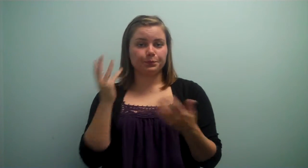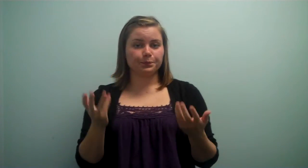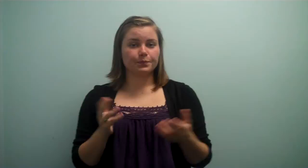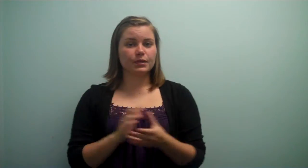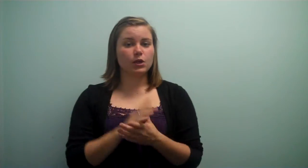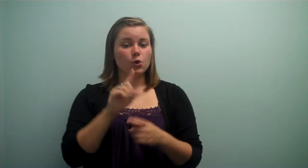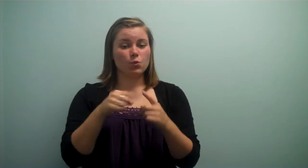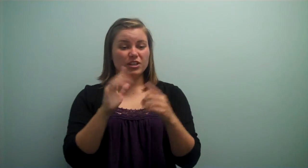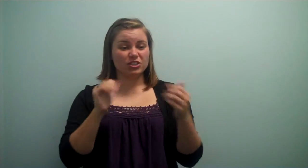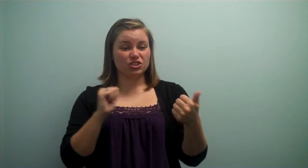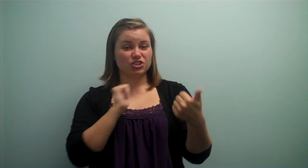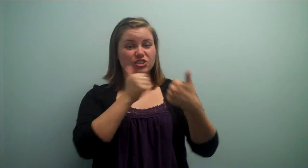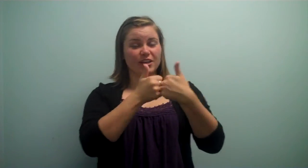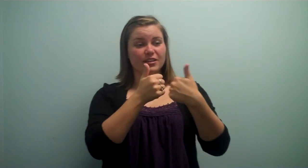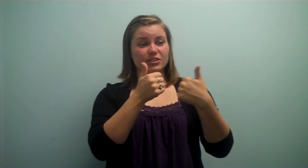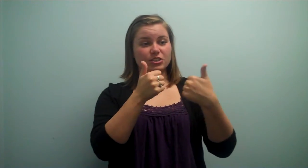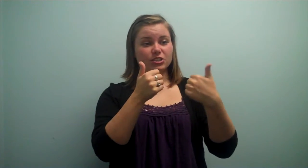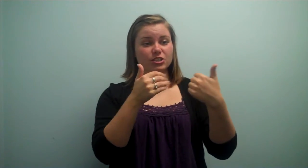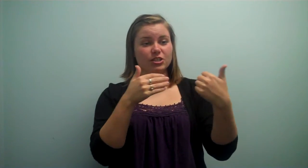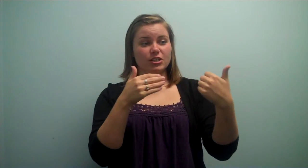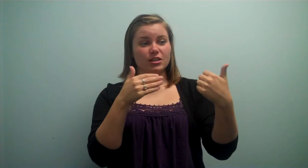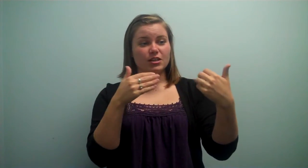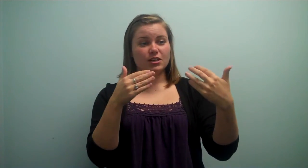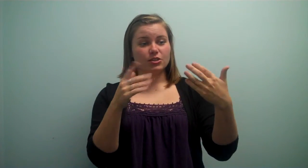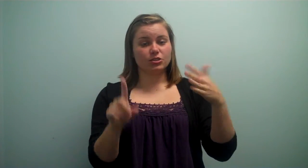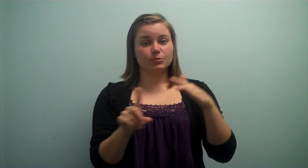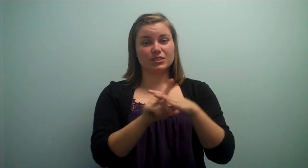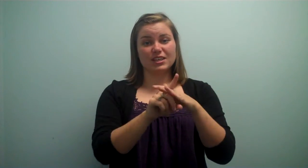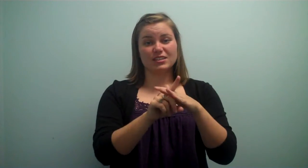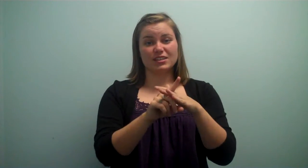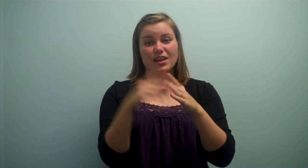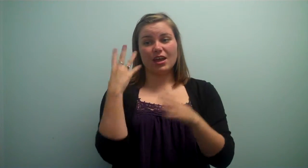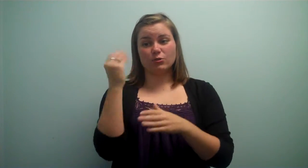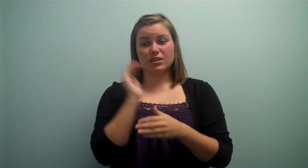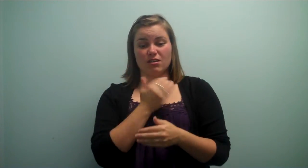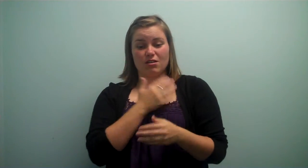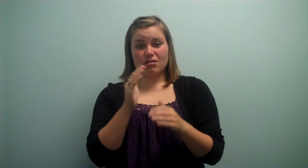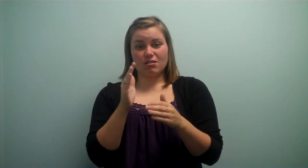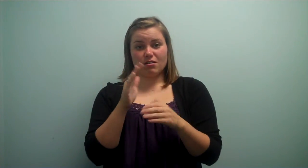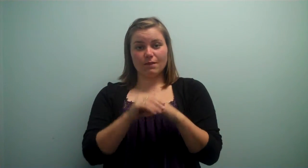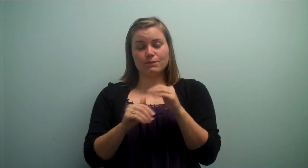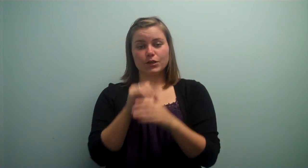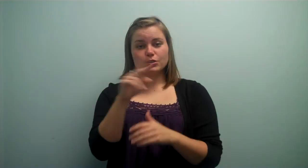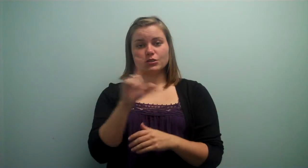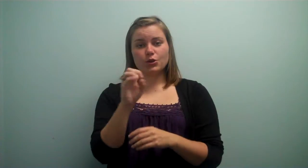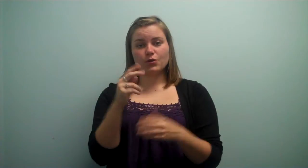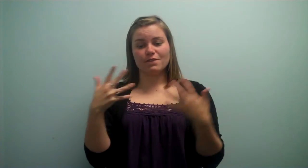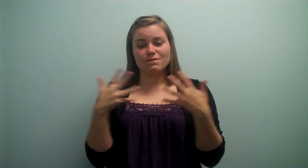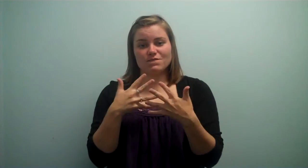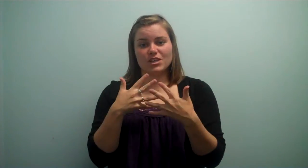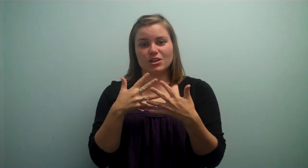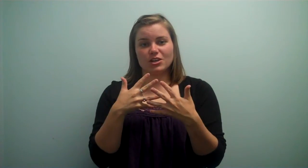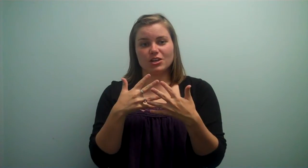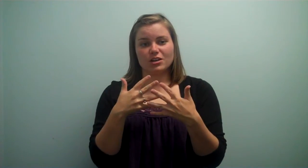is outside our personal comfort zone, fear appears. Sometimes our fear induces